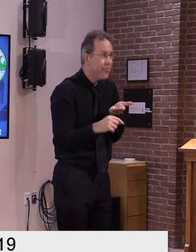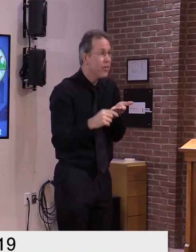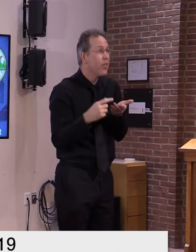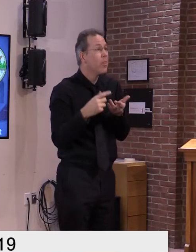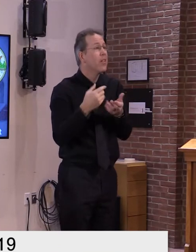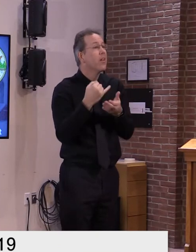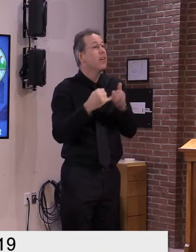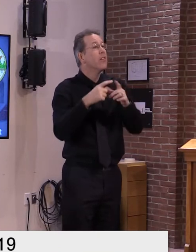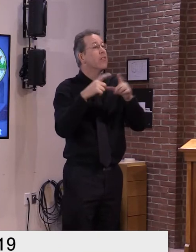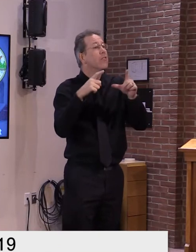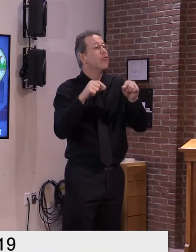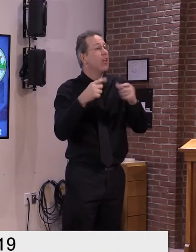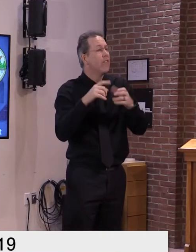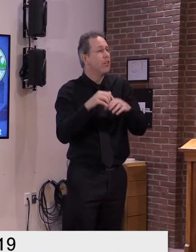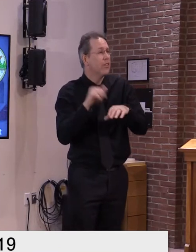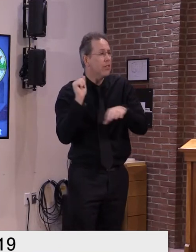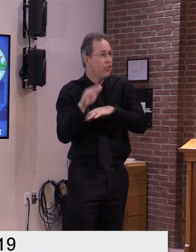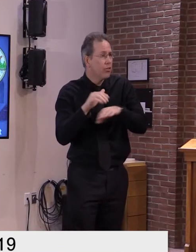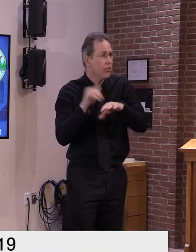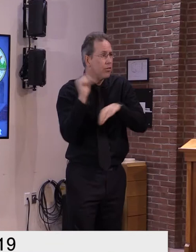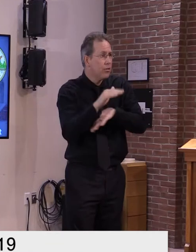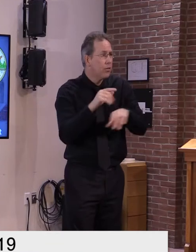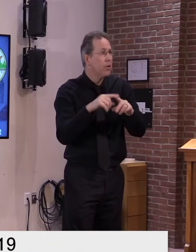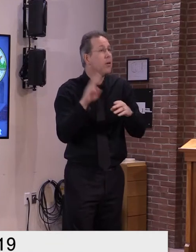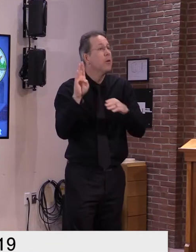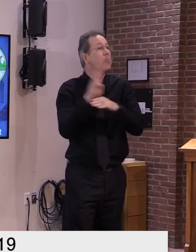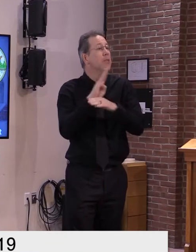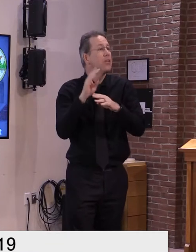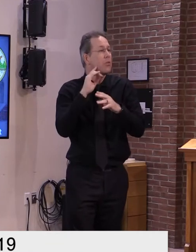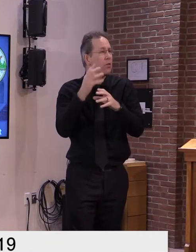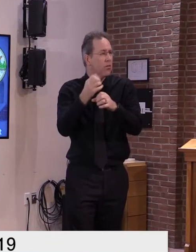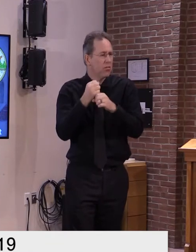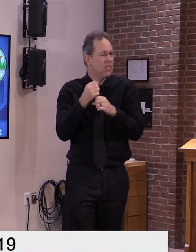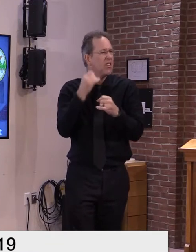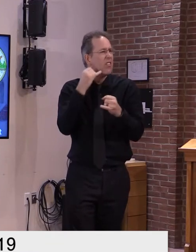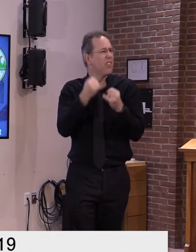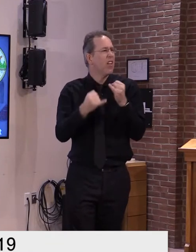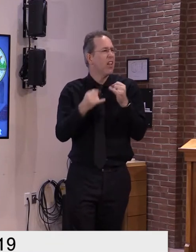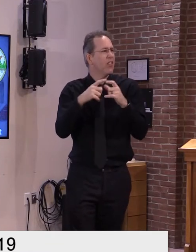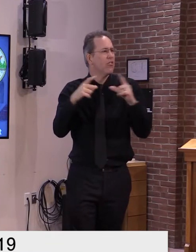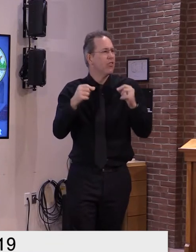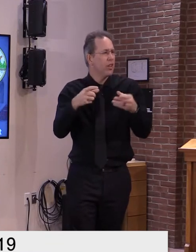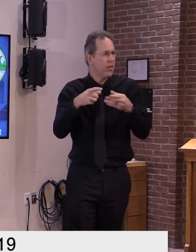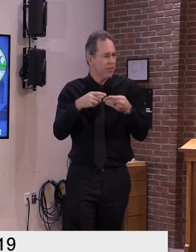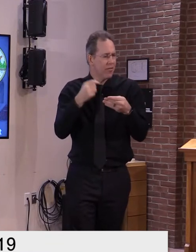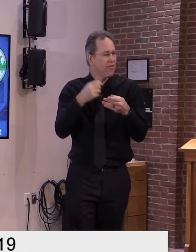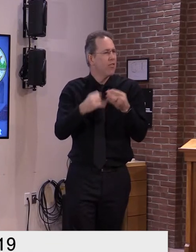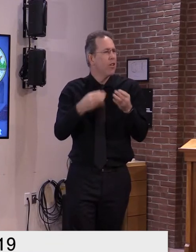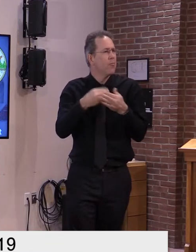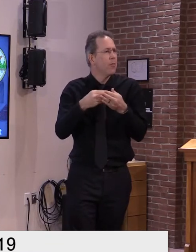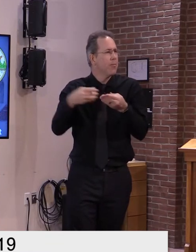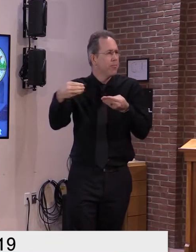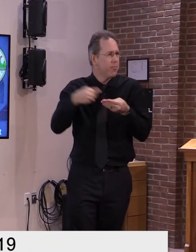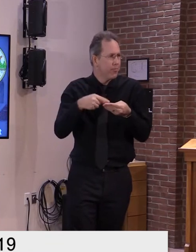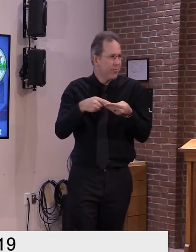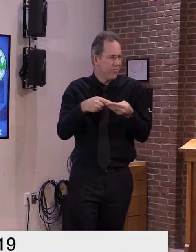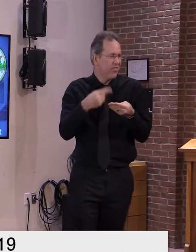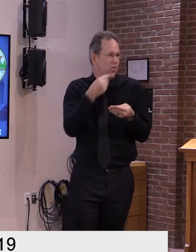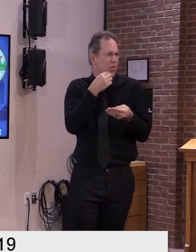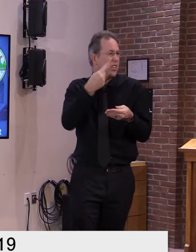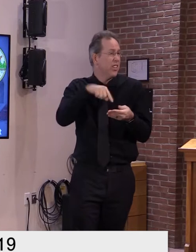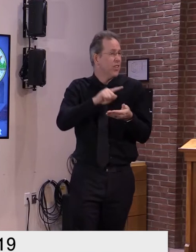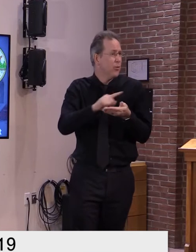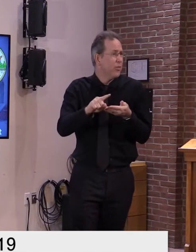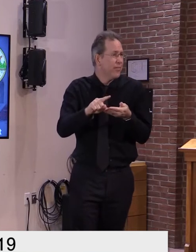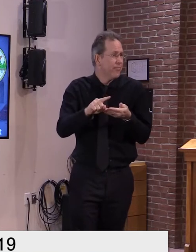sent and businesses will begin to see the final grant dollars early next week. All told, between